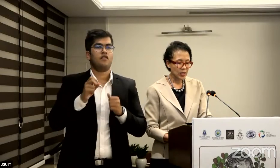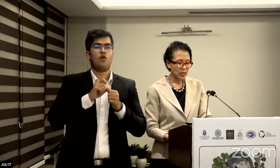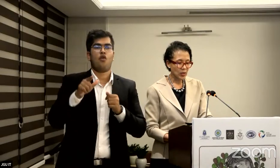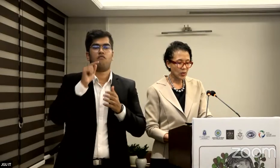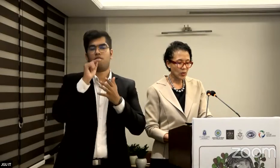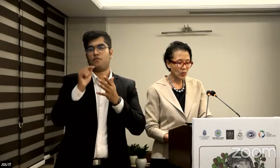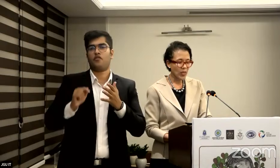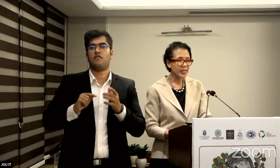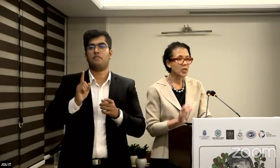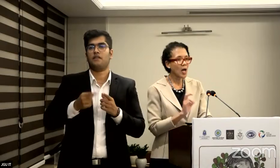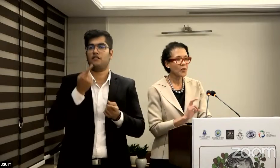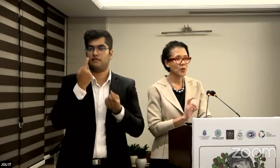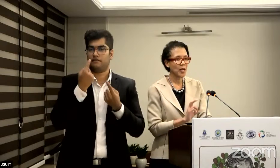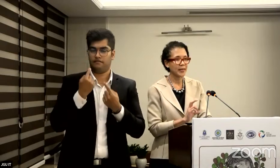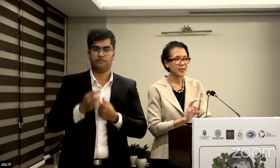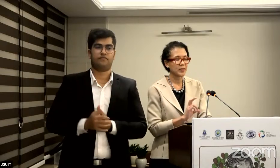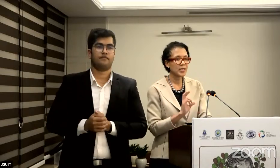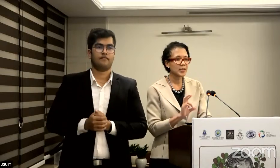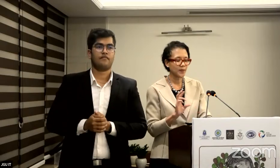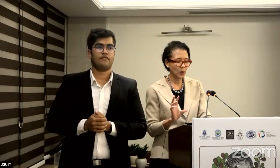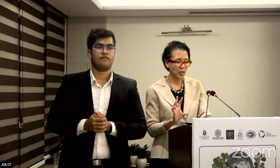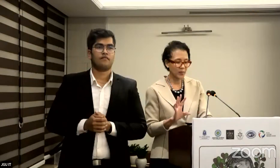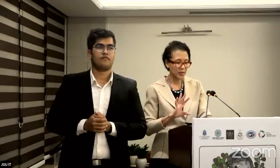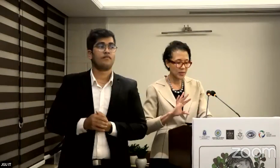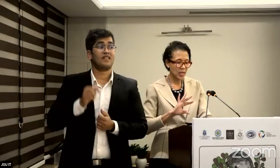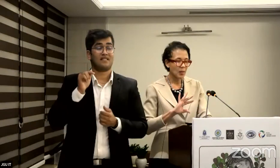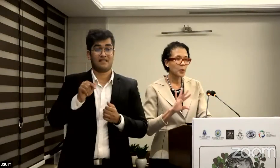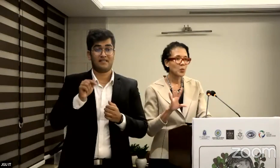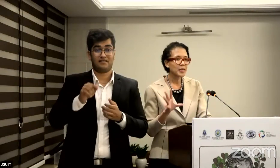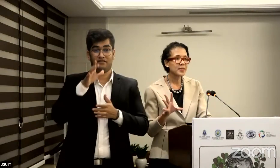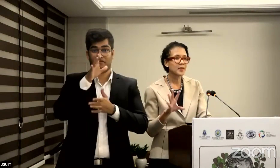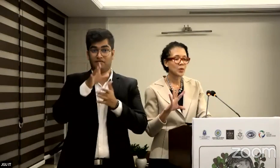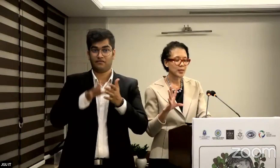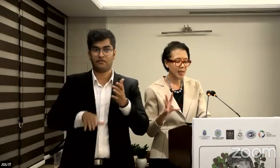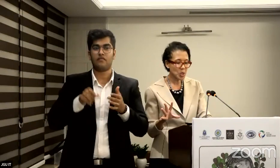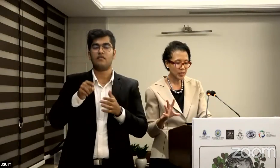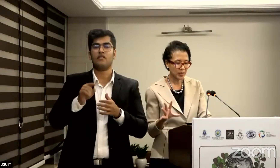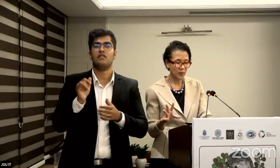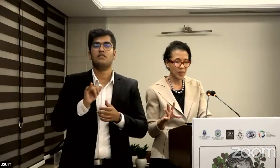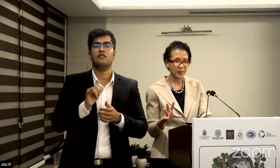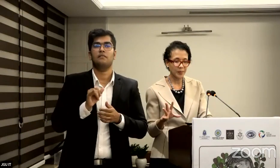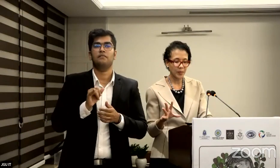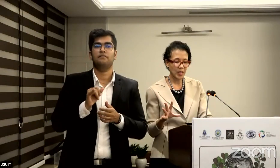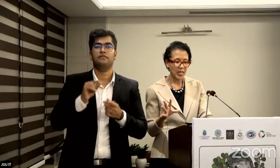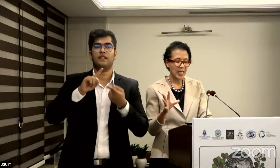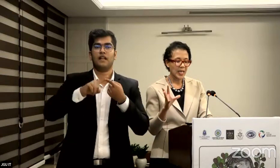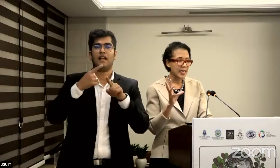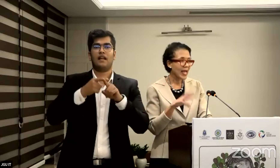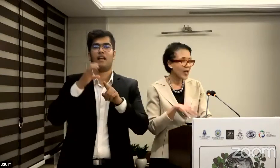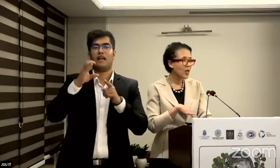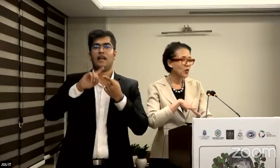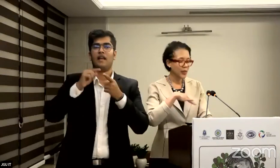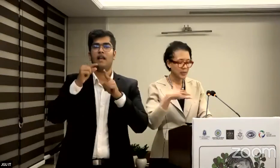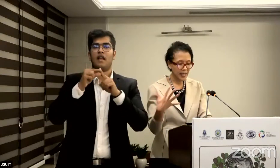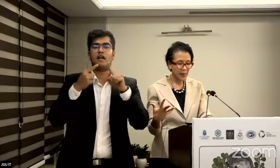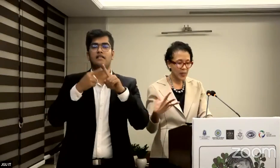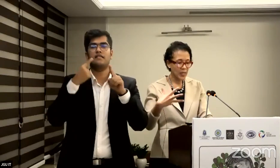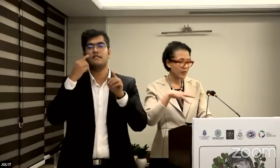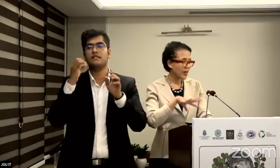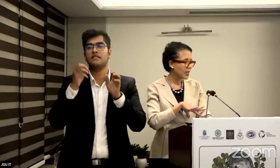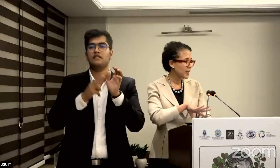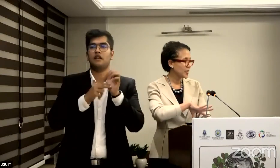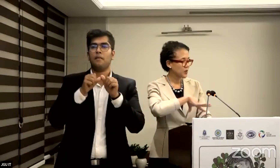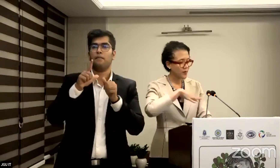And we can contrast this form, this permissive or exceptionalist form, in health, in labor,